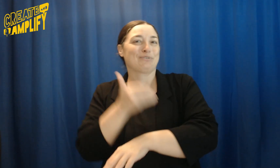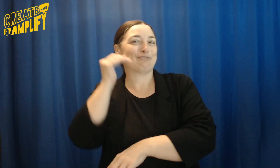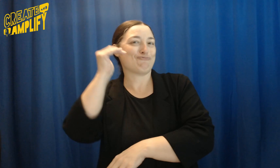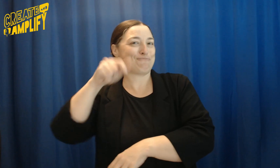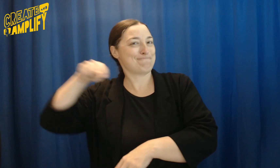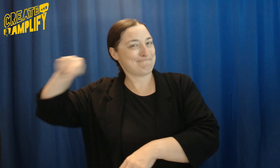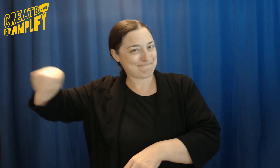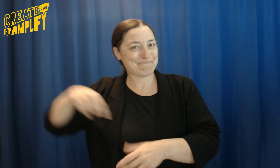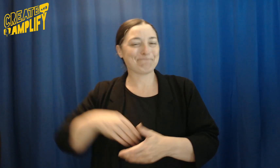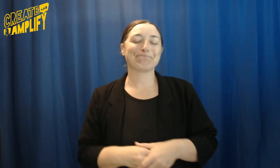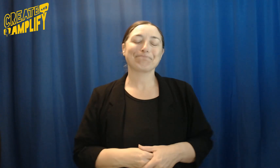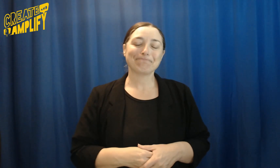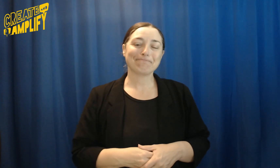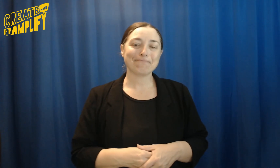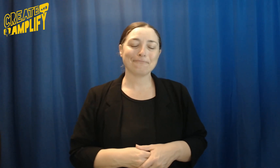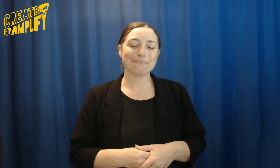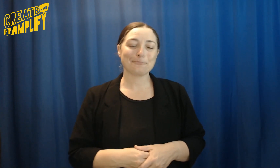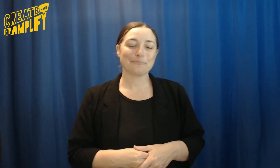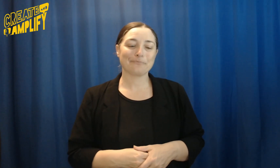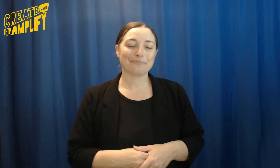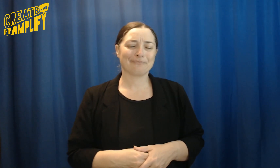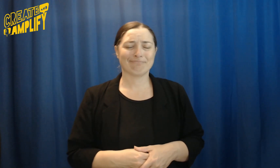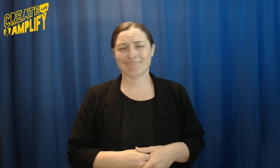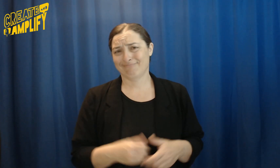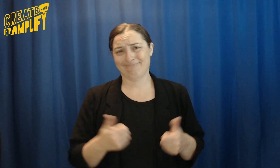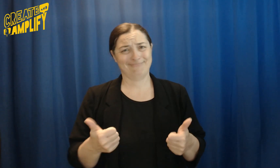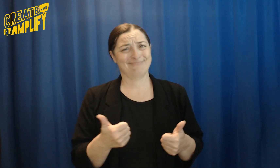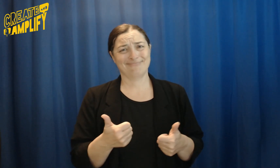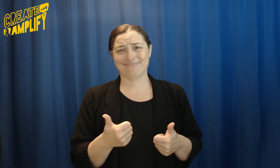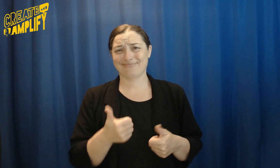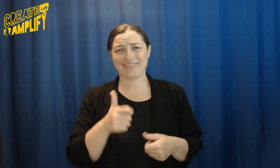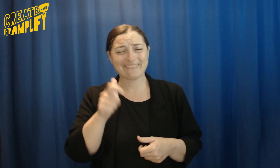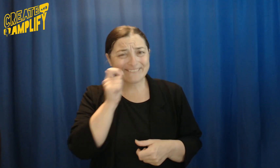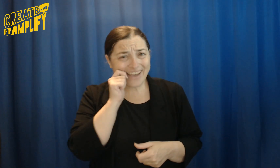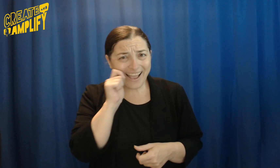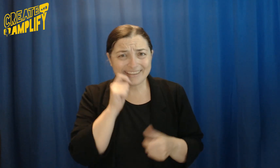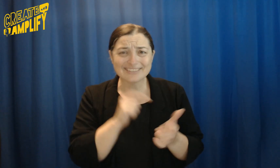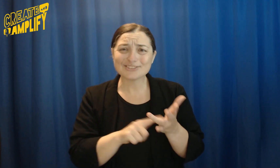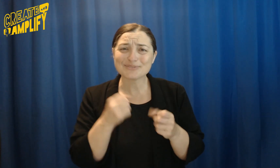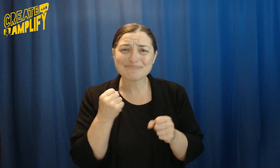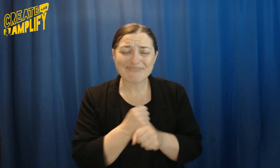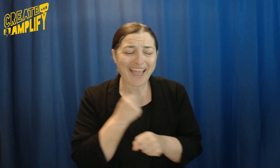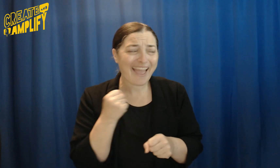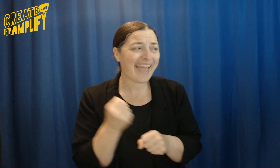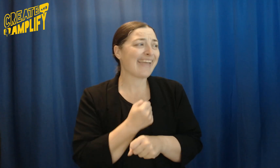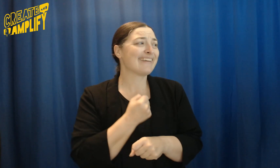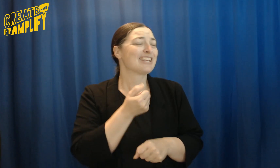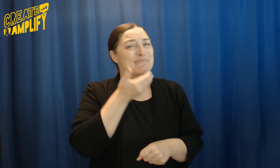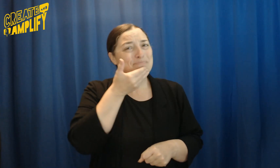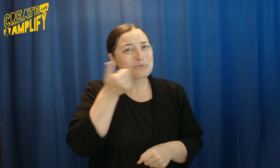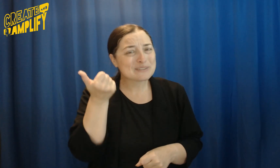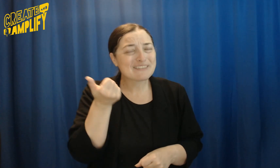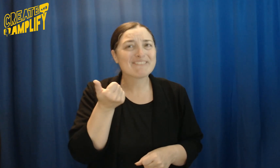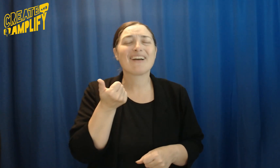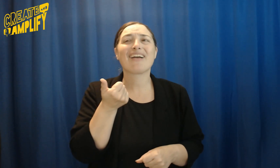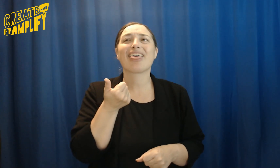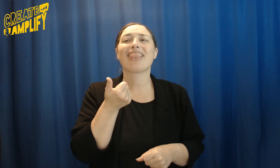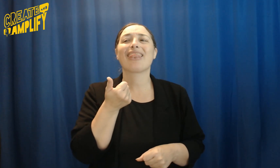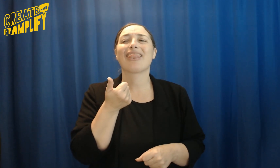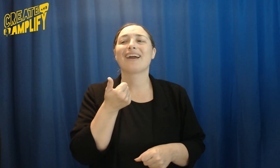And it was so much fun to make, so beautiful. Some of the most